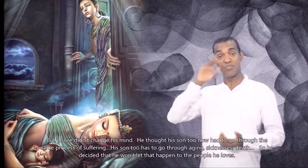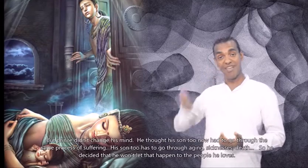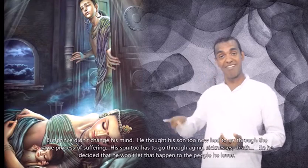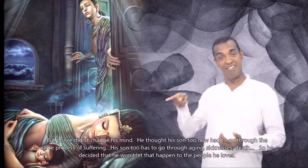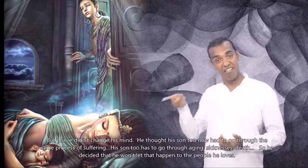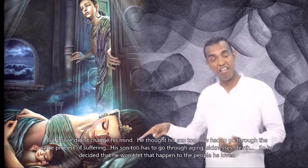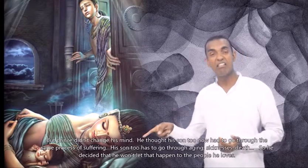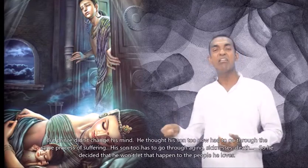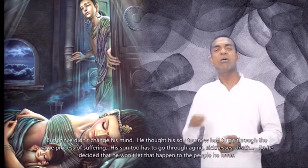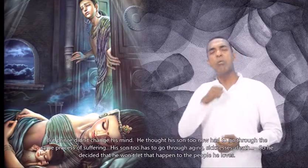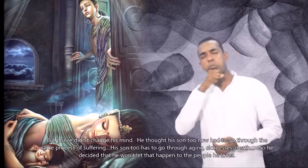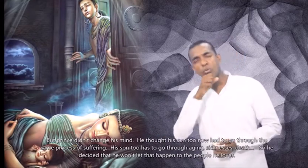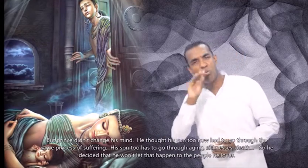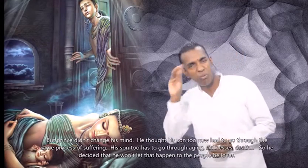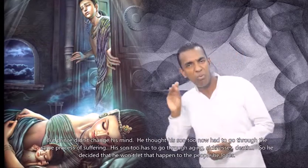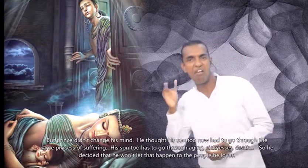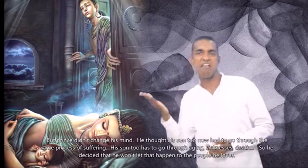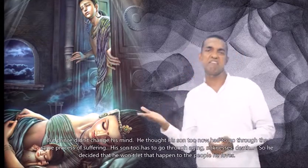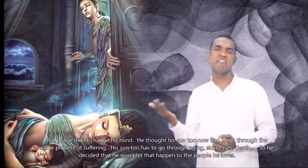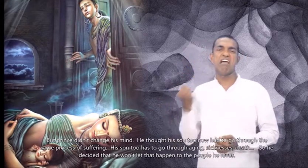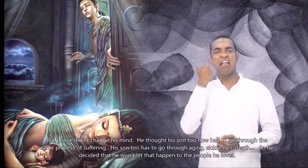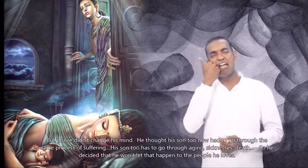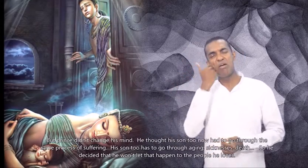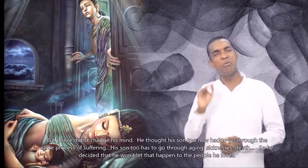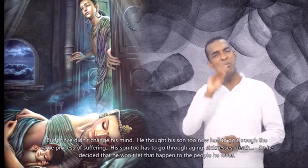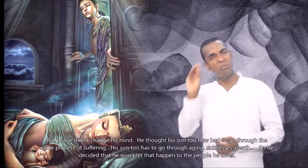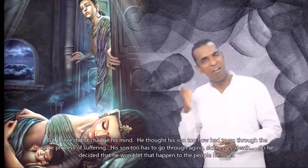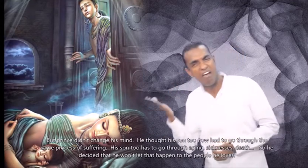he won't let that happen to the people he loves.